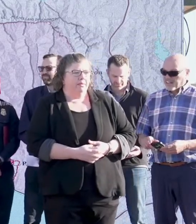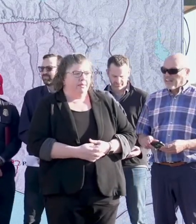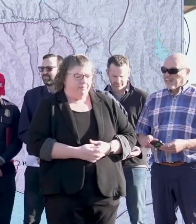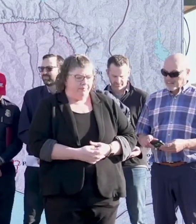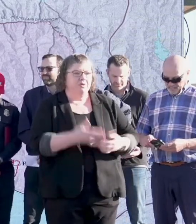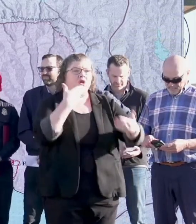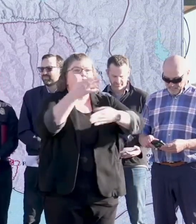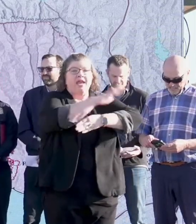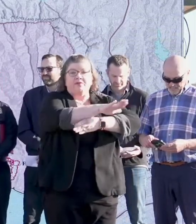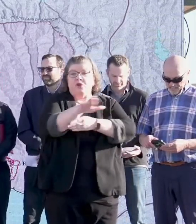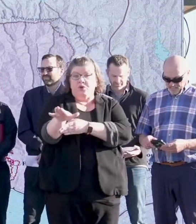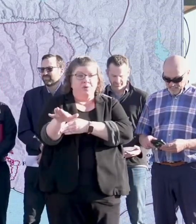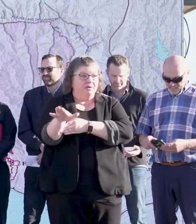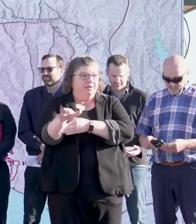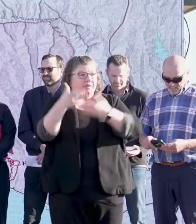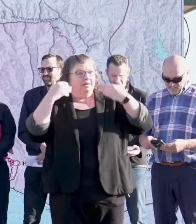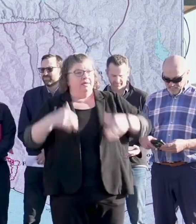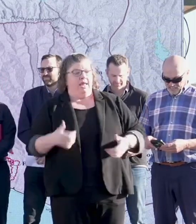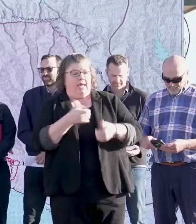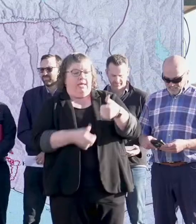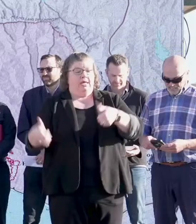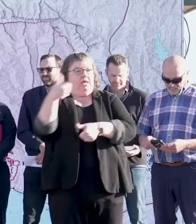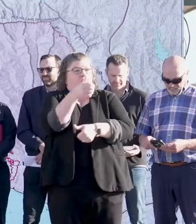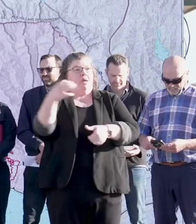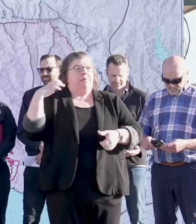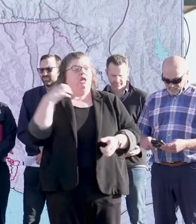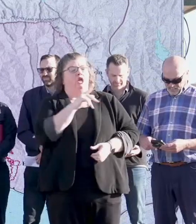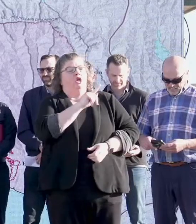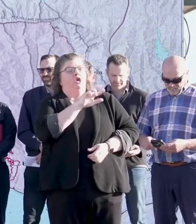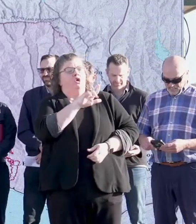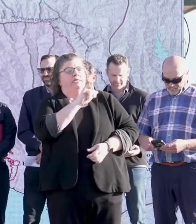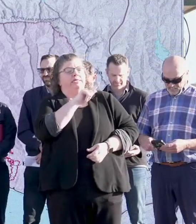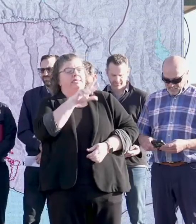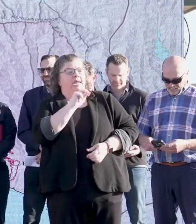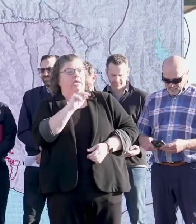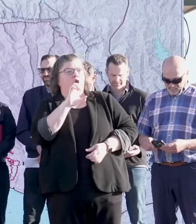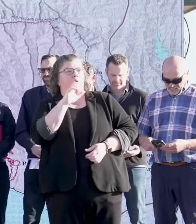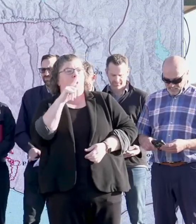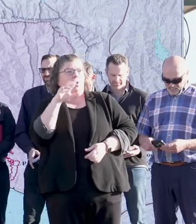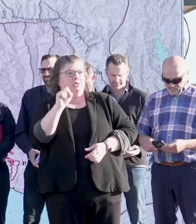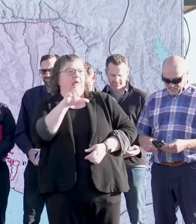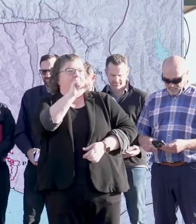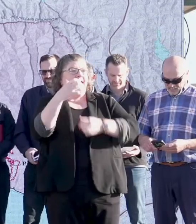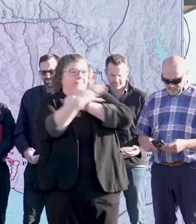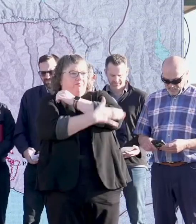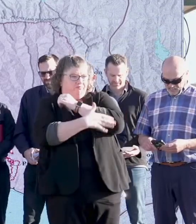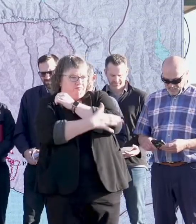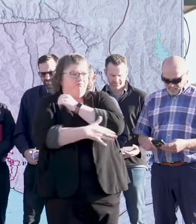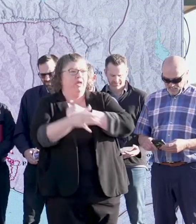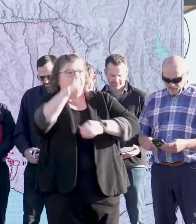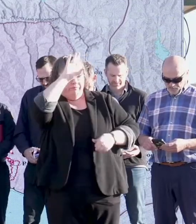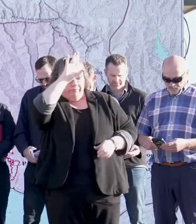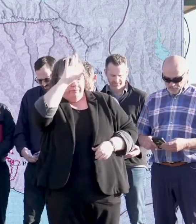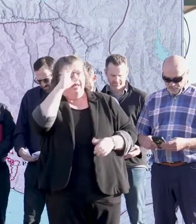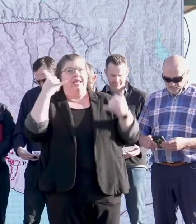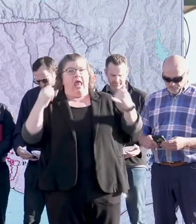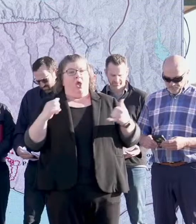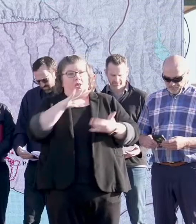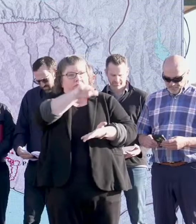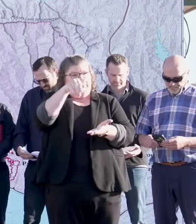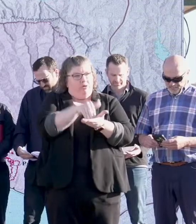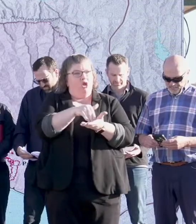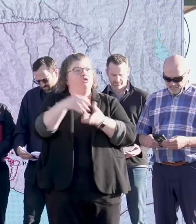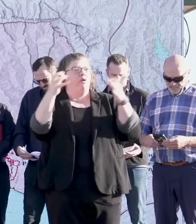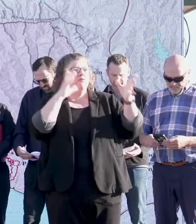Good afternoon, everyone. I'm Commander Christine Coles with the Los Angeles County Sheriff's Department, currently serving as the Unified Incident Commander